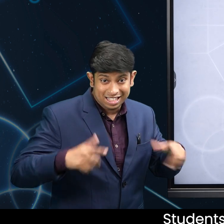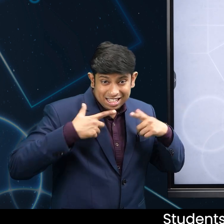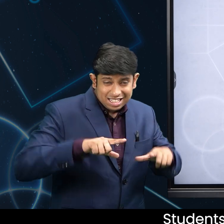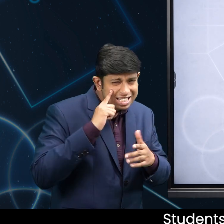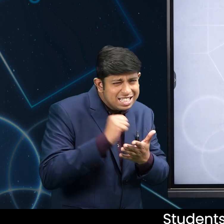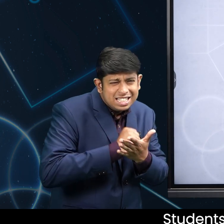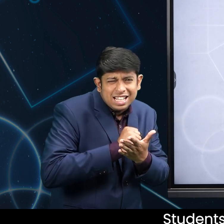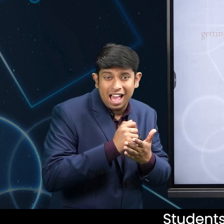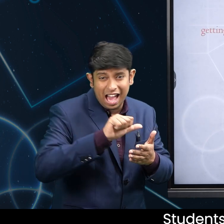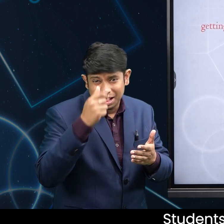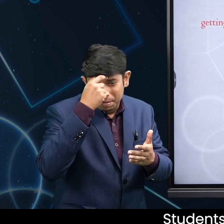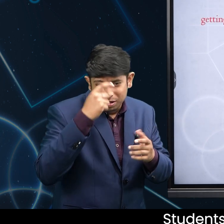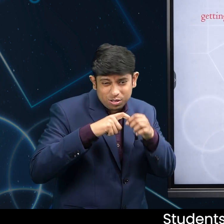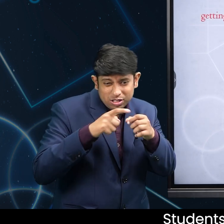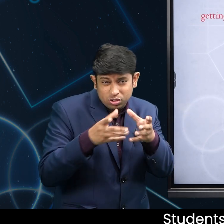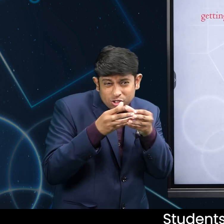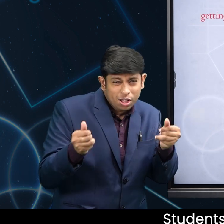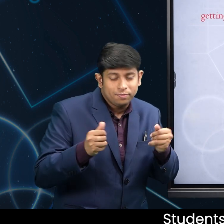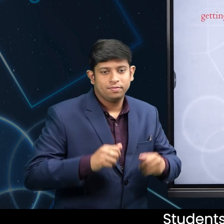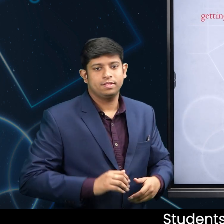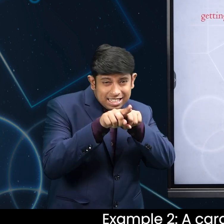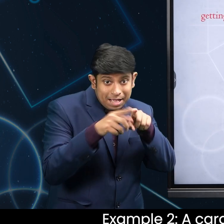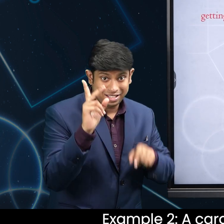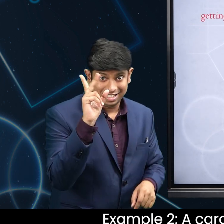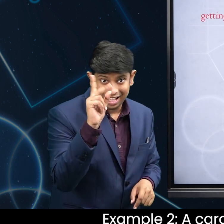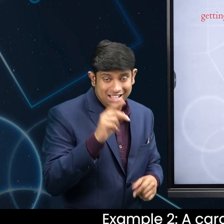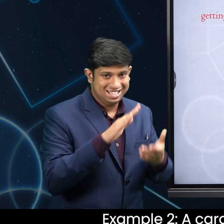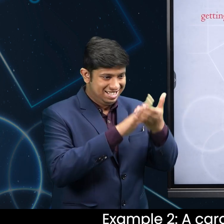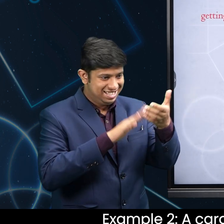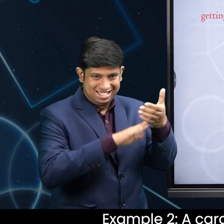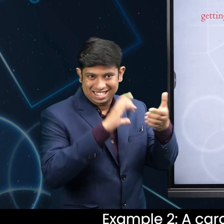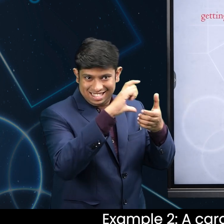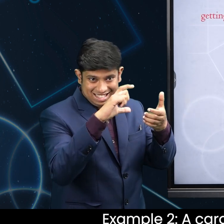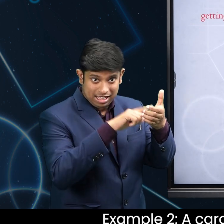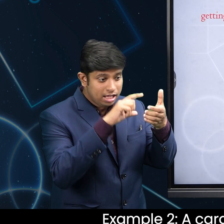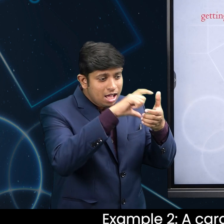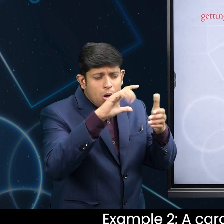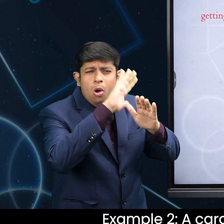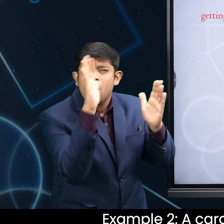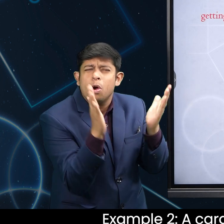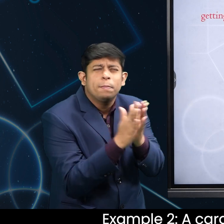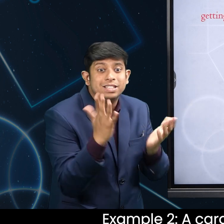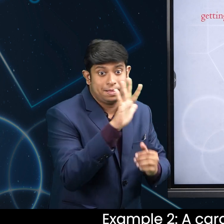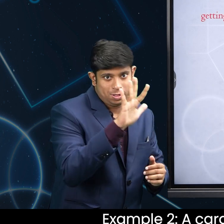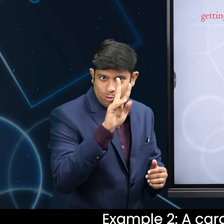Students, let's try another problem. Example 2. A card is drawn from a pack of 52